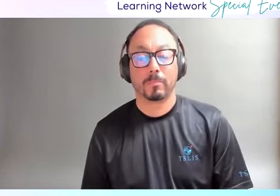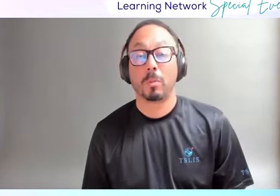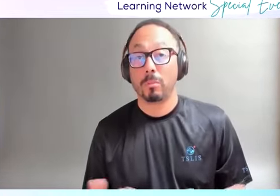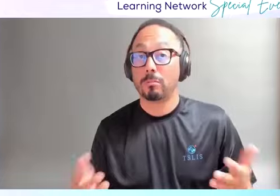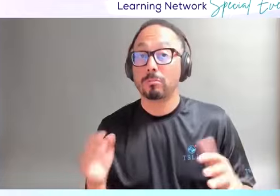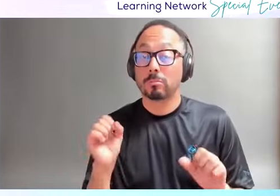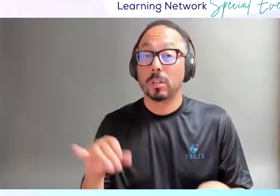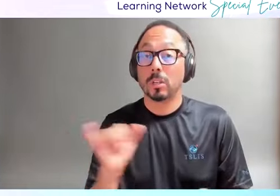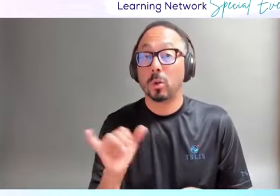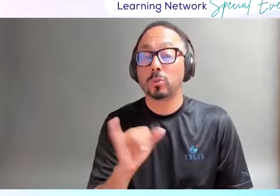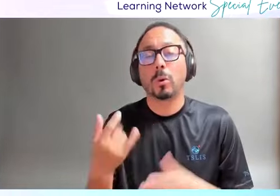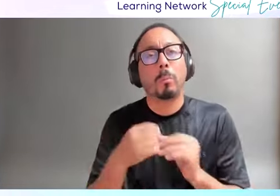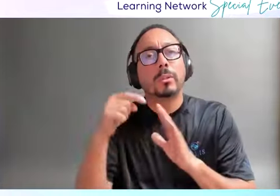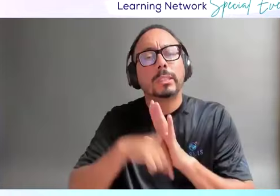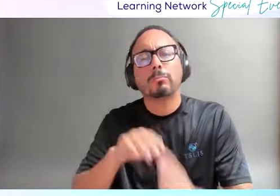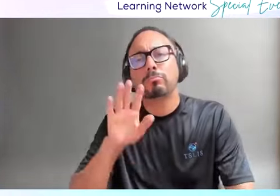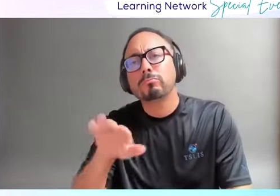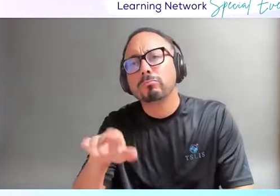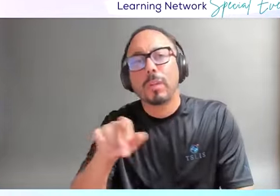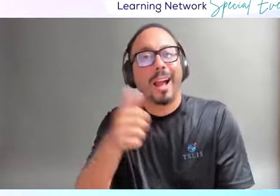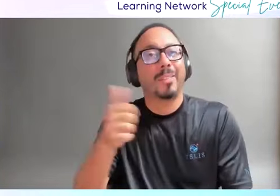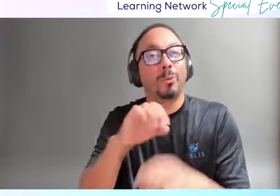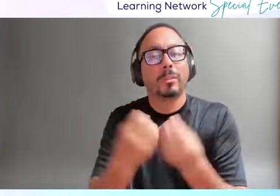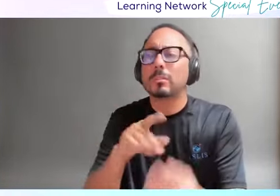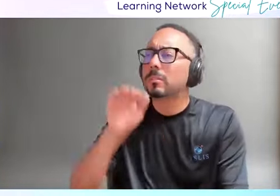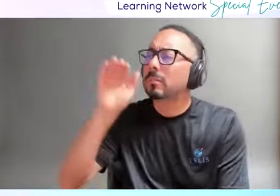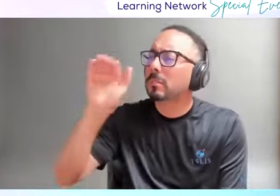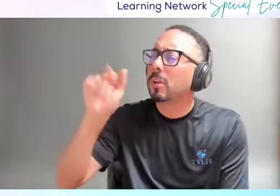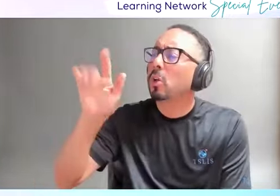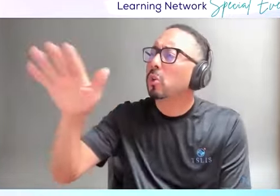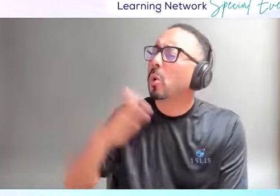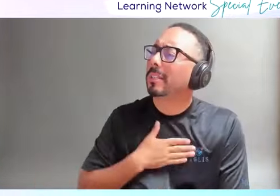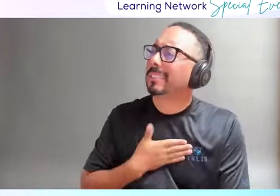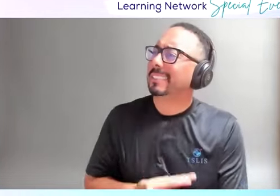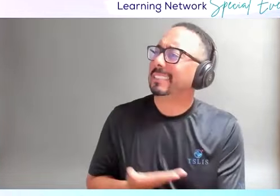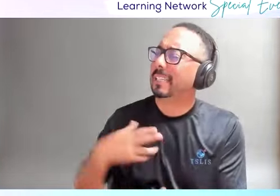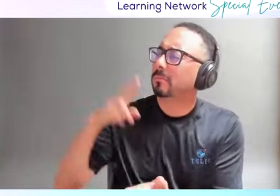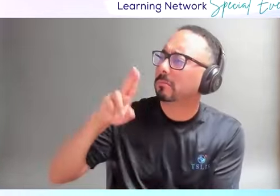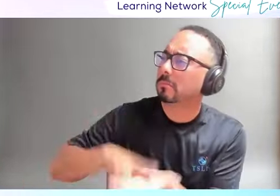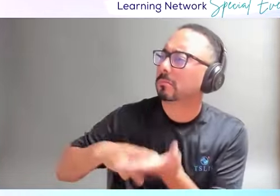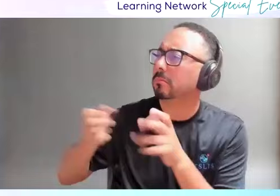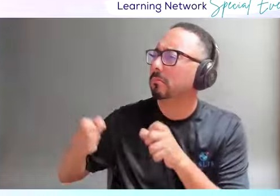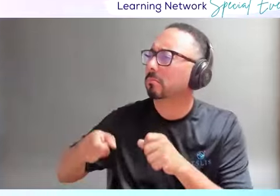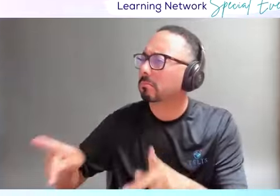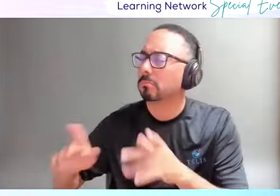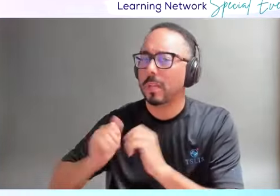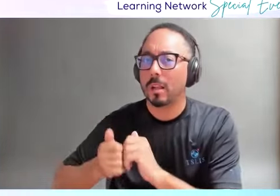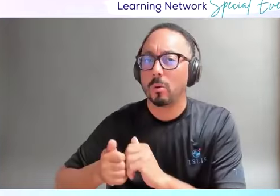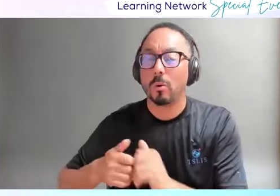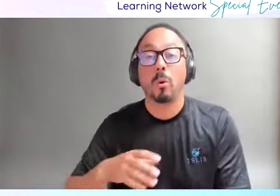consent protocols and confidentiality. For women with substance use, especially illegal use, but not only,